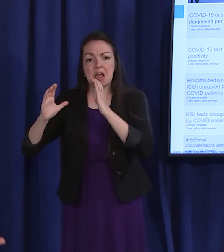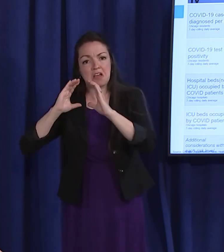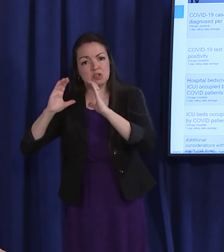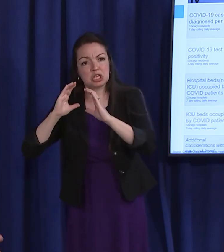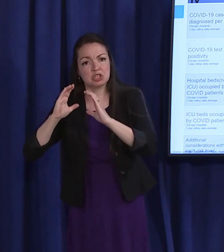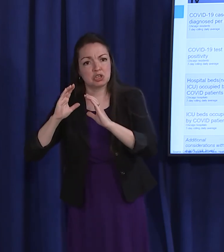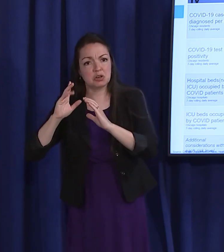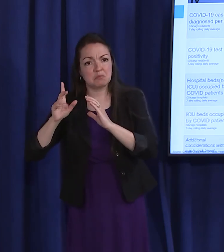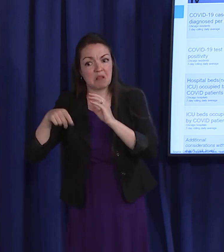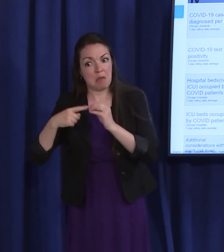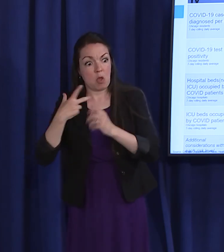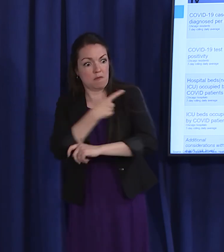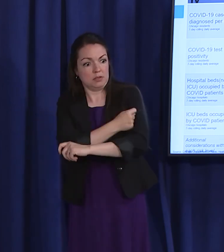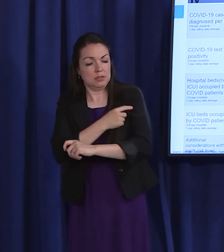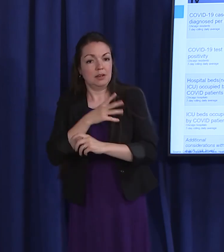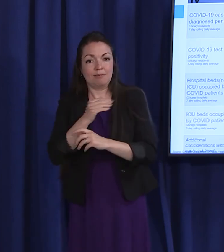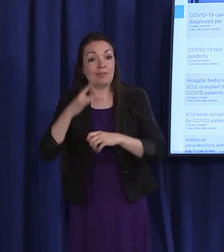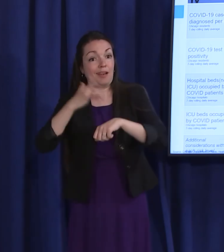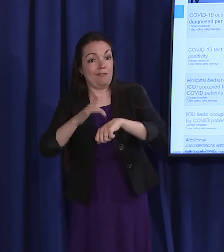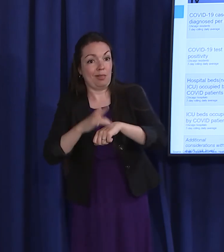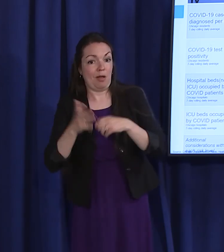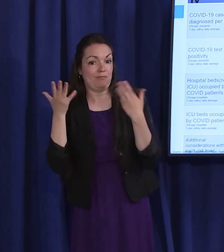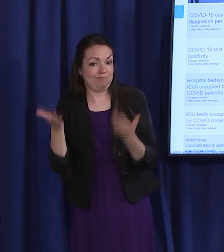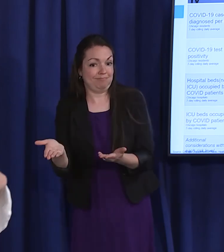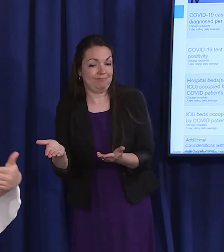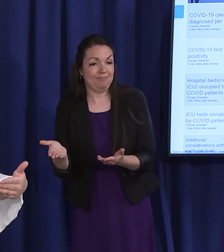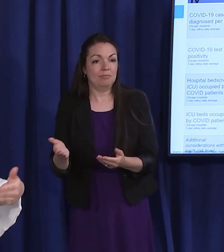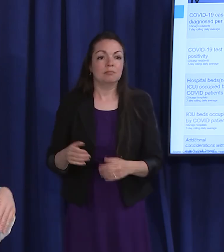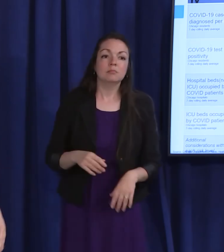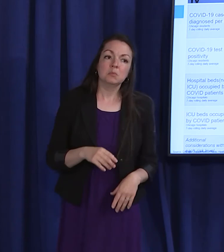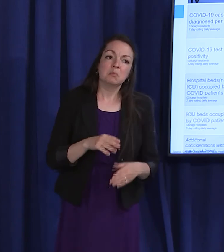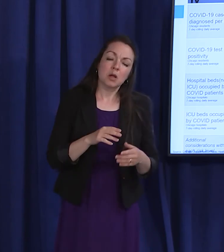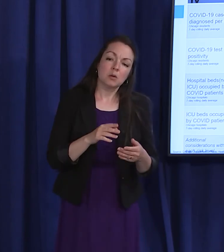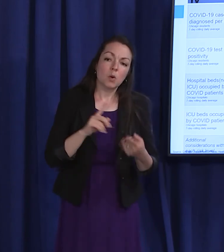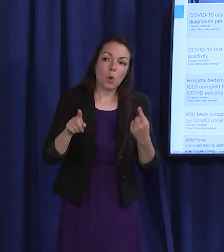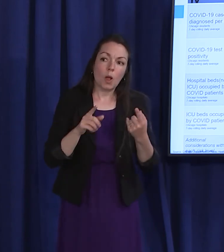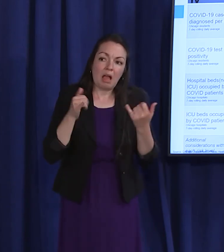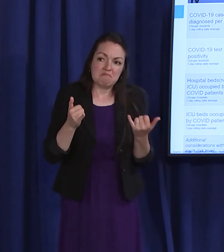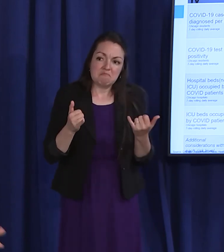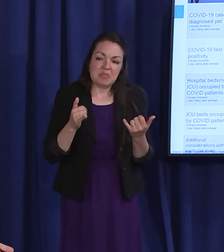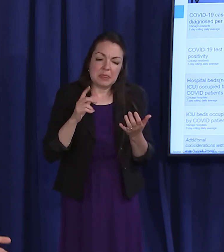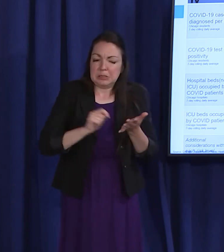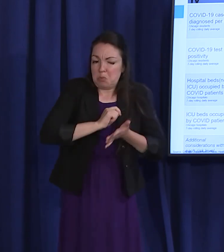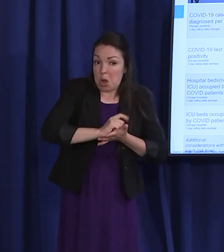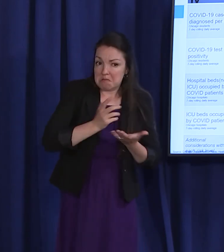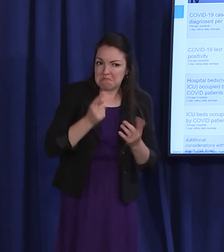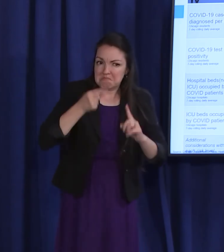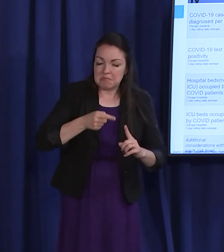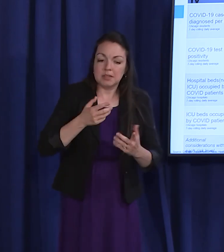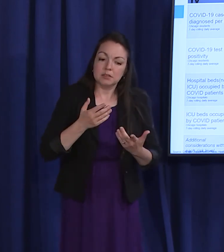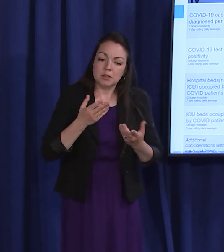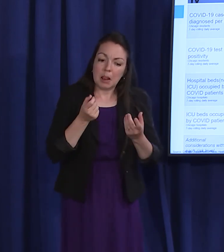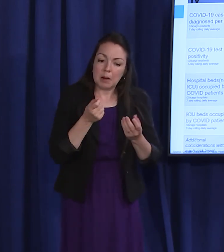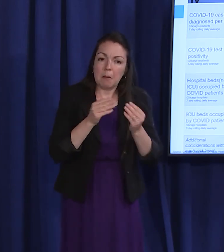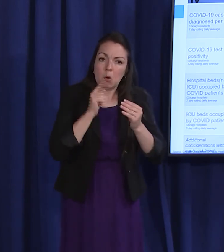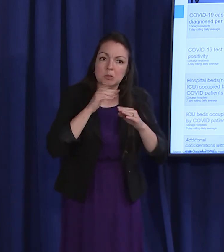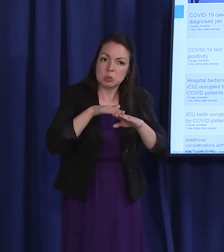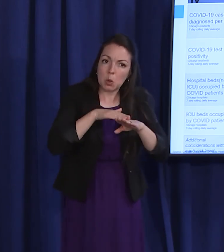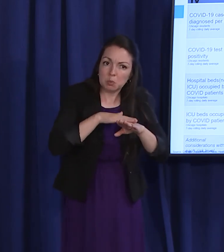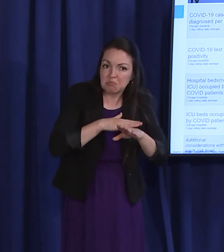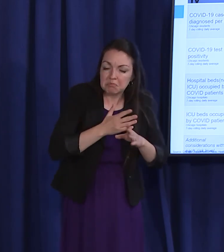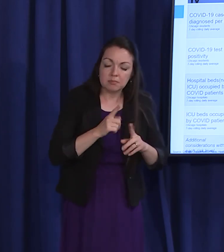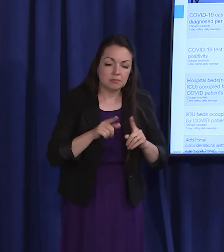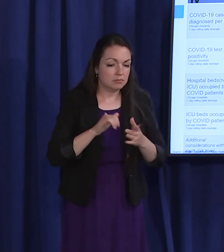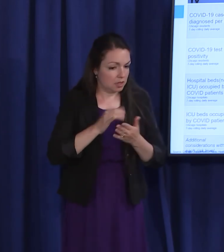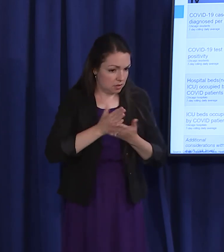vaccine and then make it available on the spot. But you know, it does get slower when we get to this point, but that's to be expected. And, you know, we